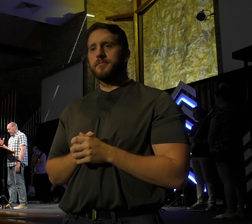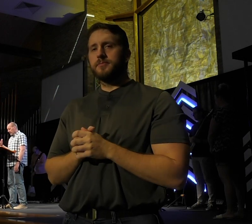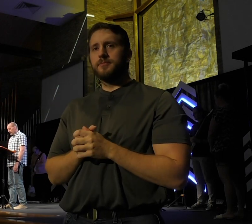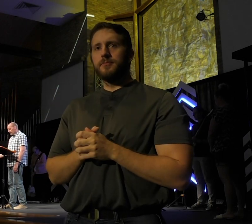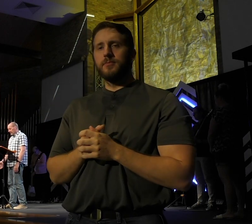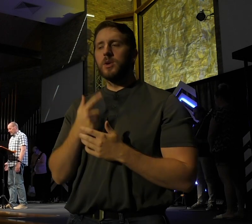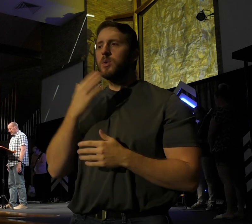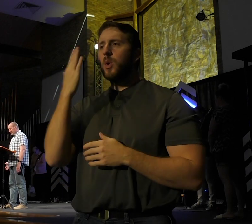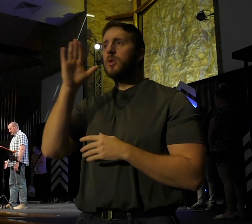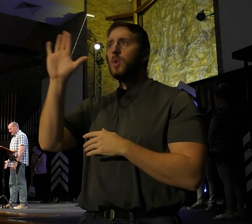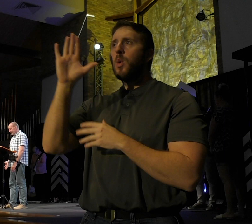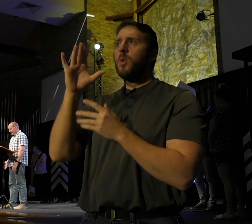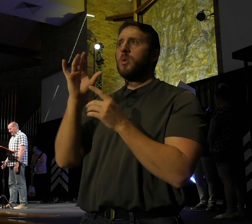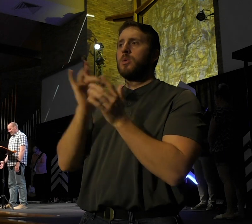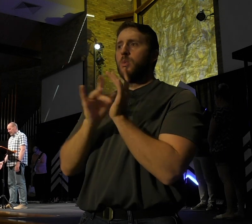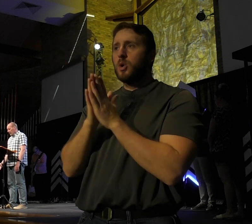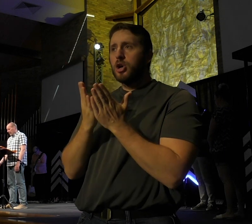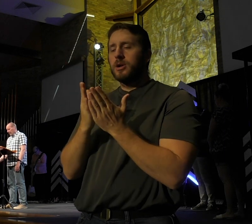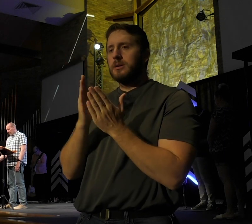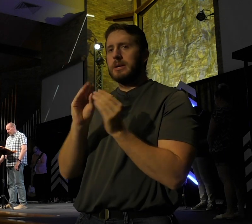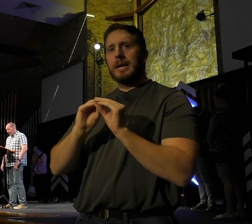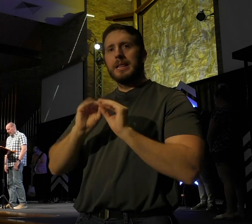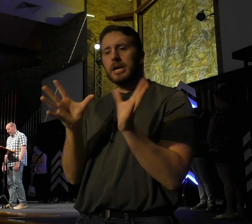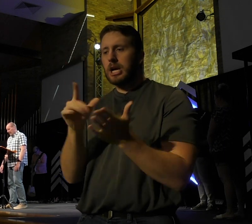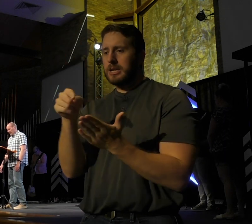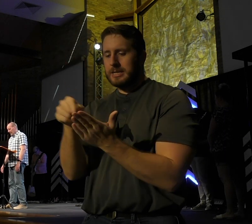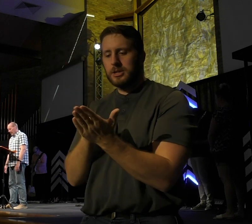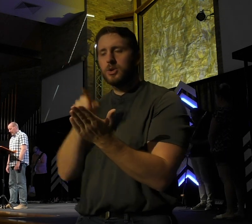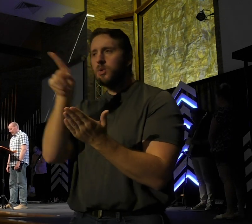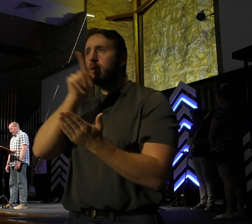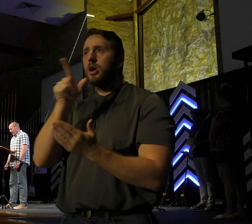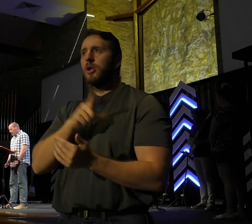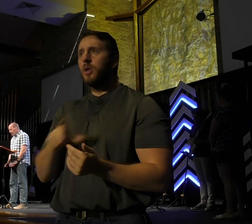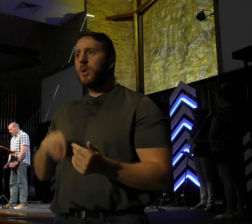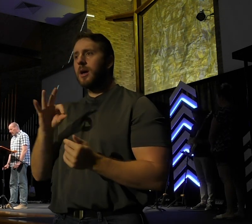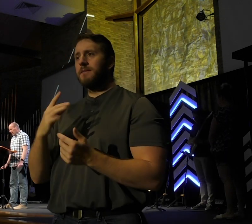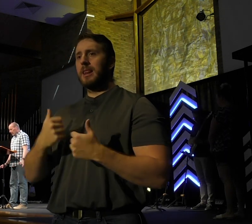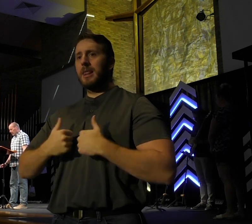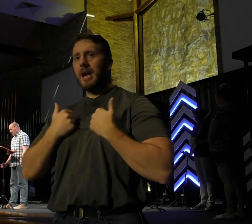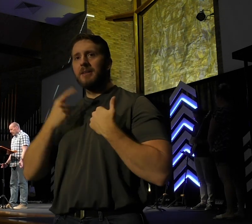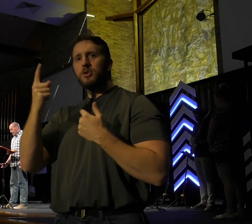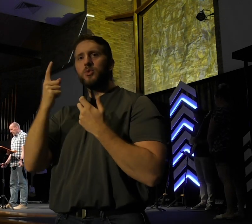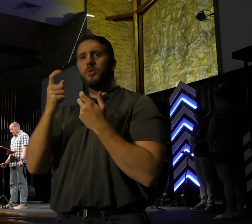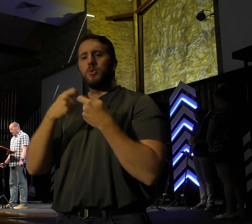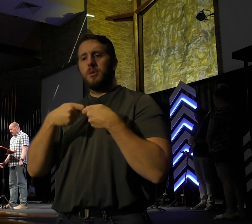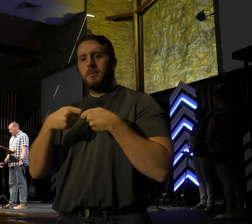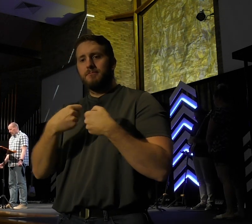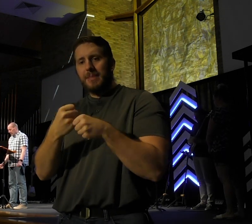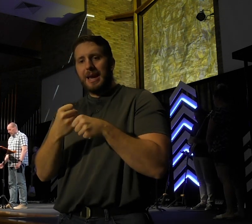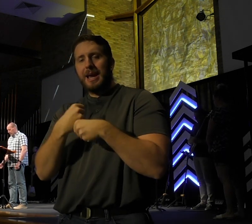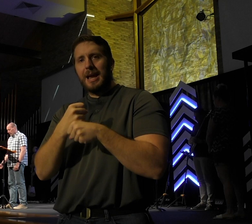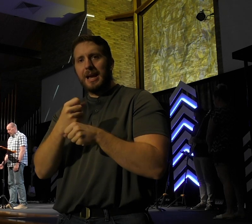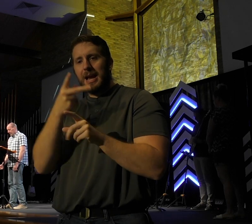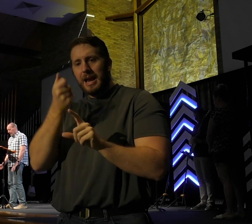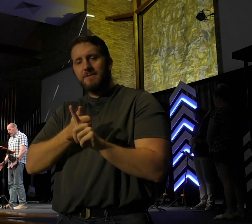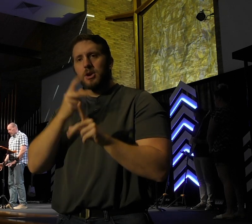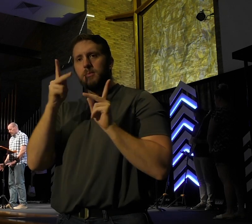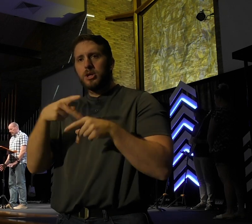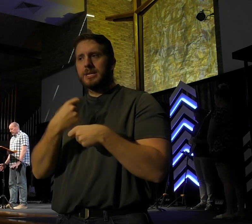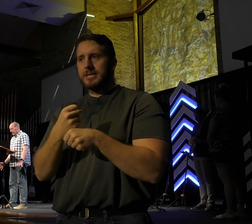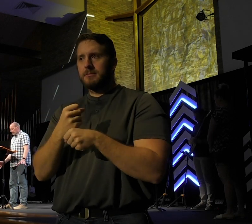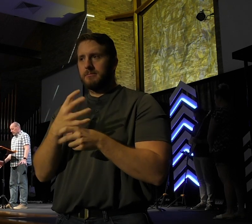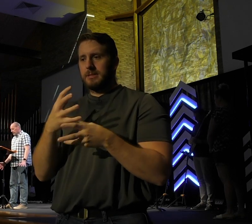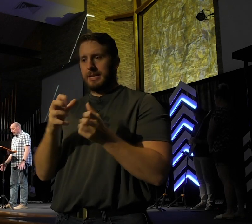your word clearly states that you are the Lord of life, and you knit every person together in our mother's womb.